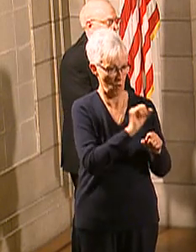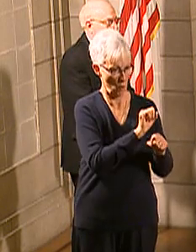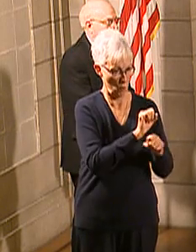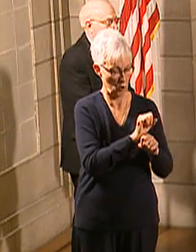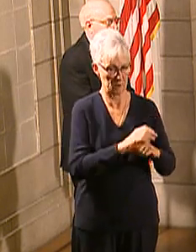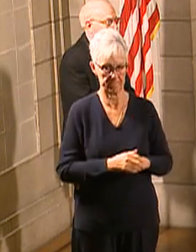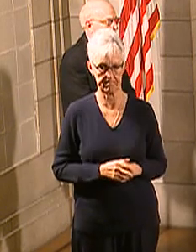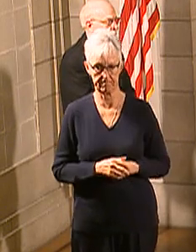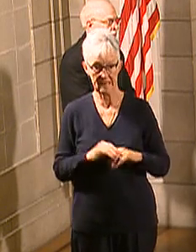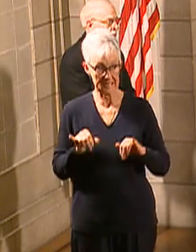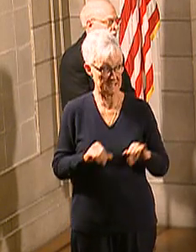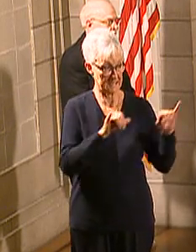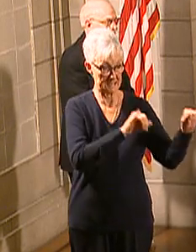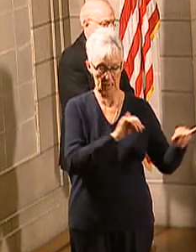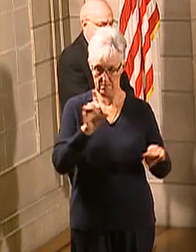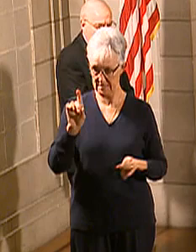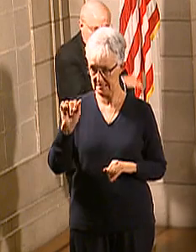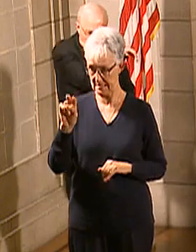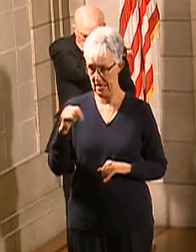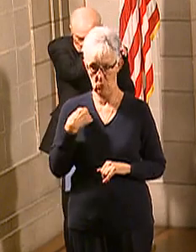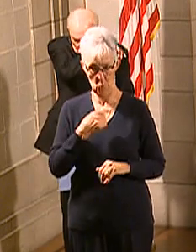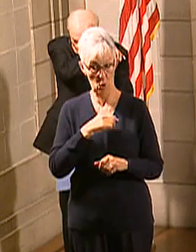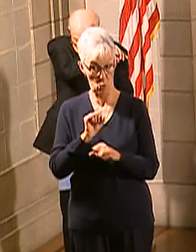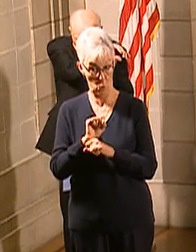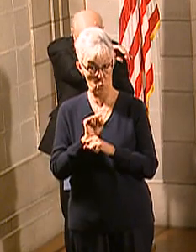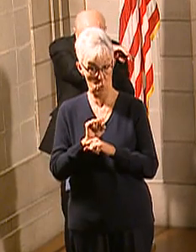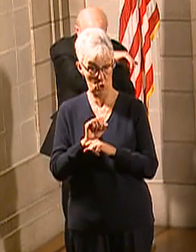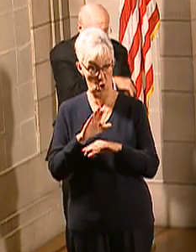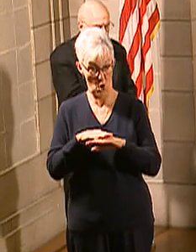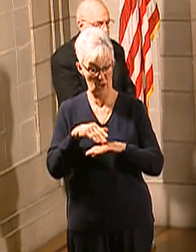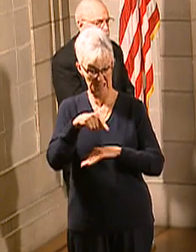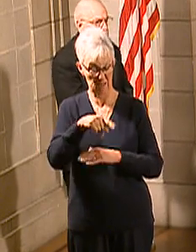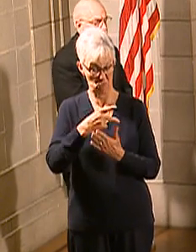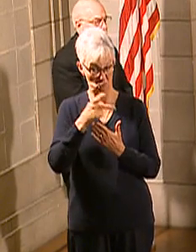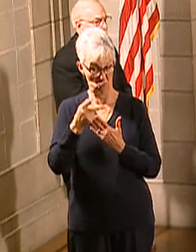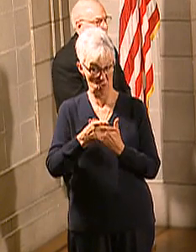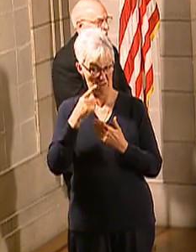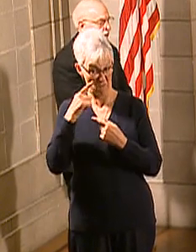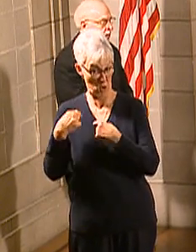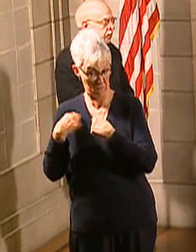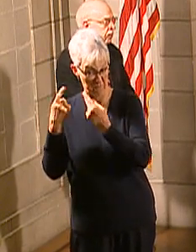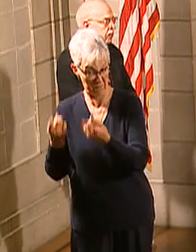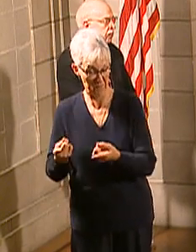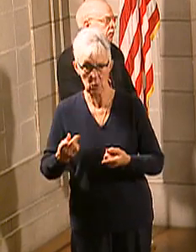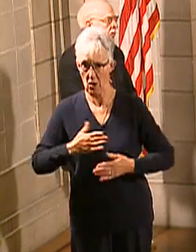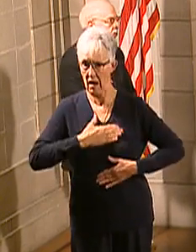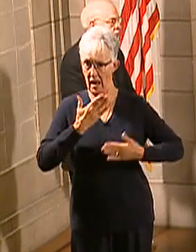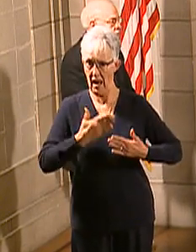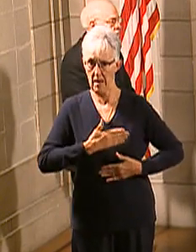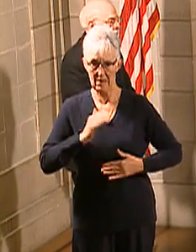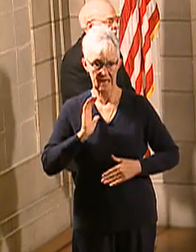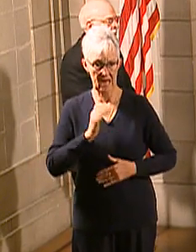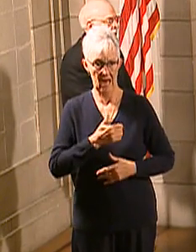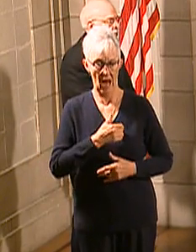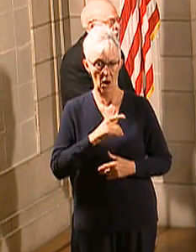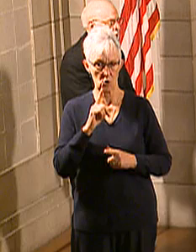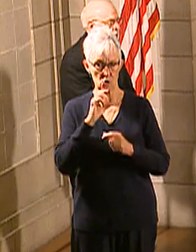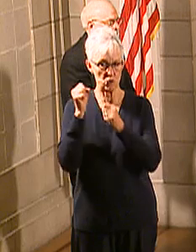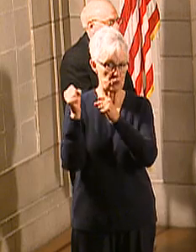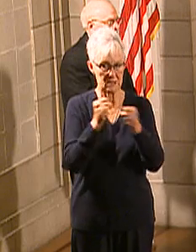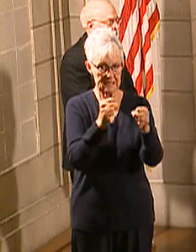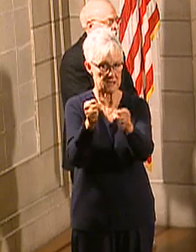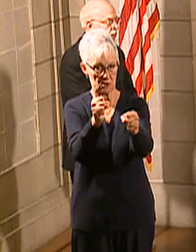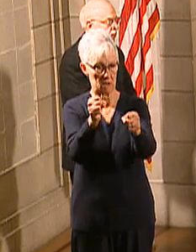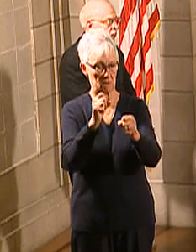on this for a little while, but we are very pleased that as part of our strategic plan for Central Community College, we decided